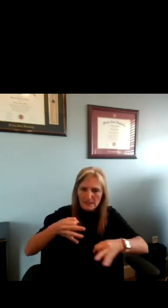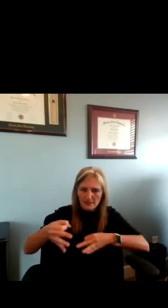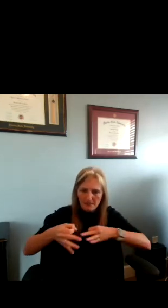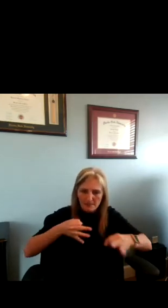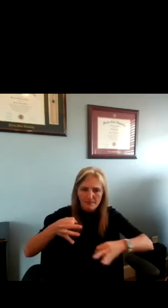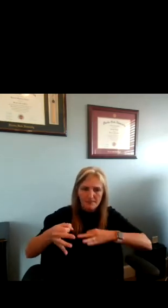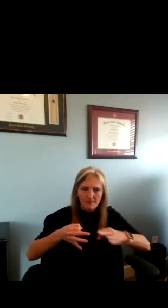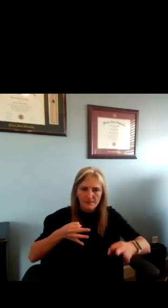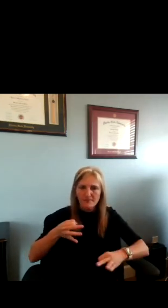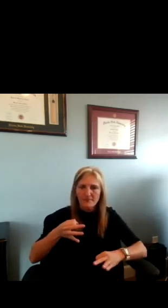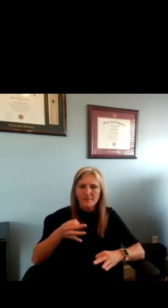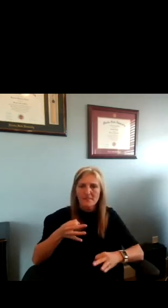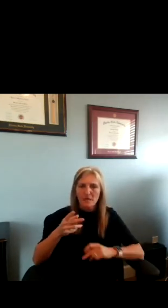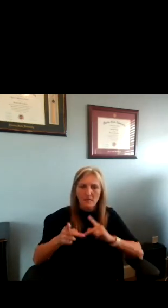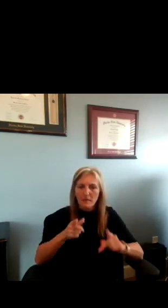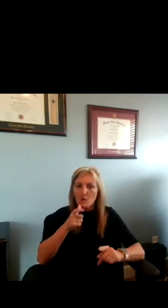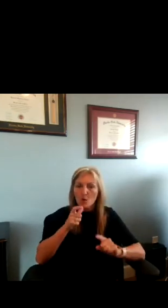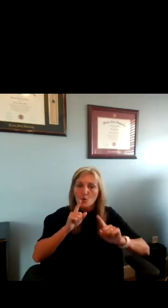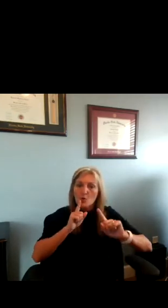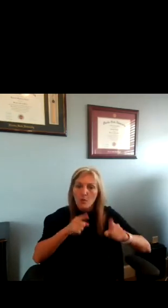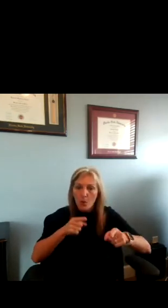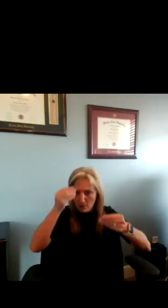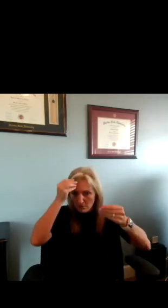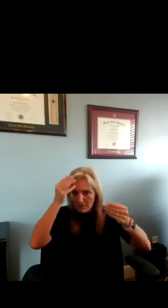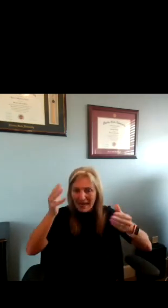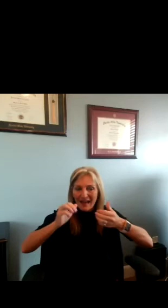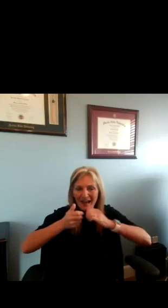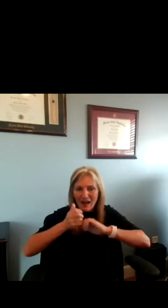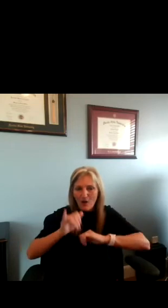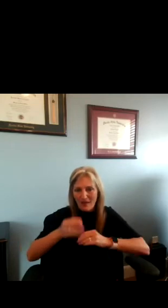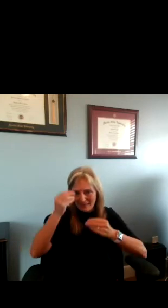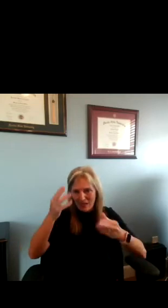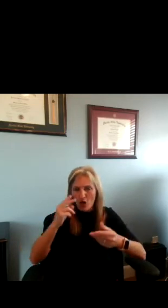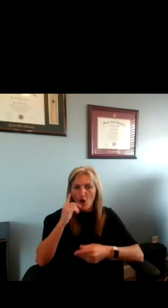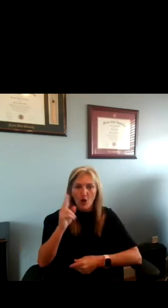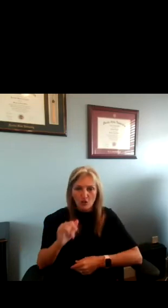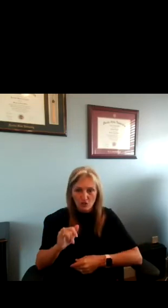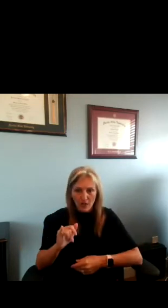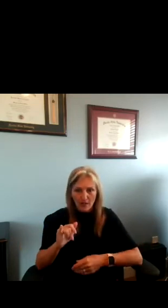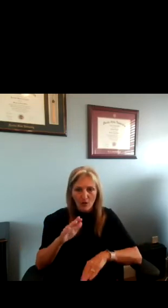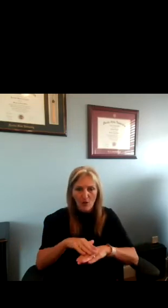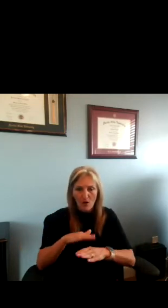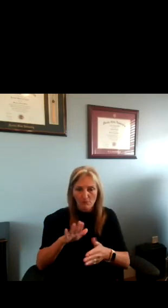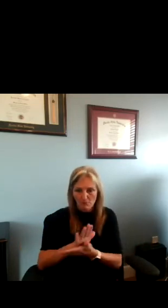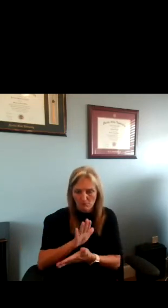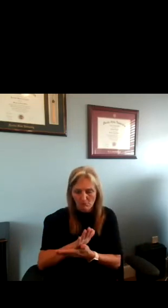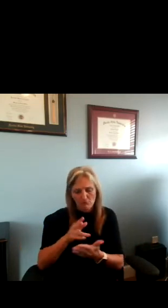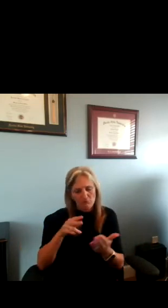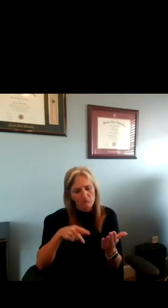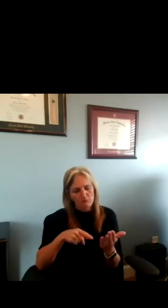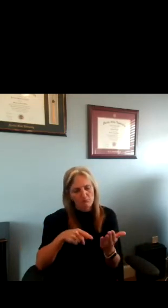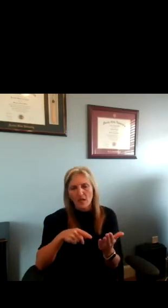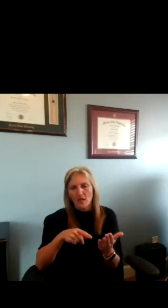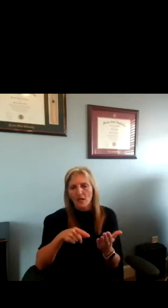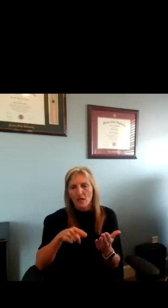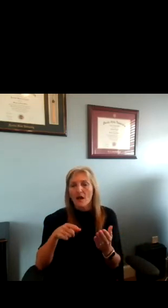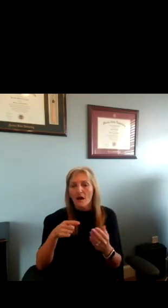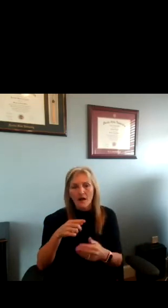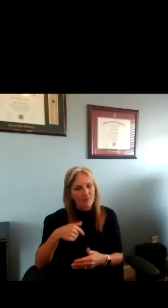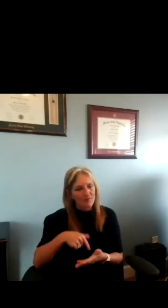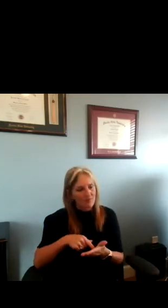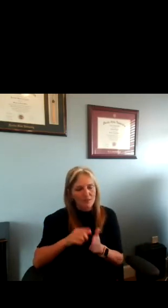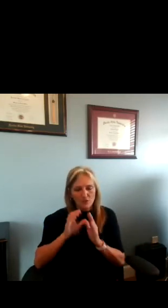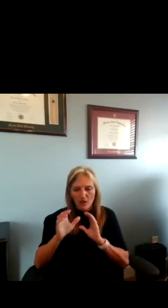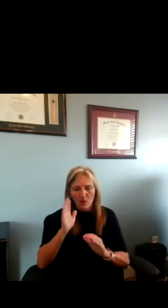the news, who report the data, how the data looks on the ground. This is going to be a great conversation